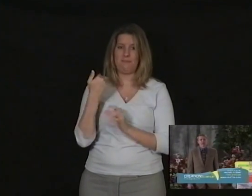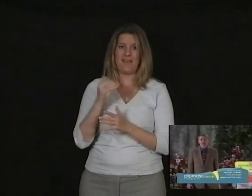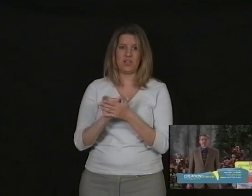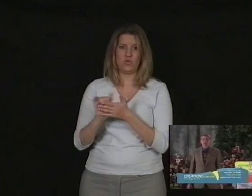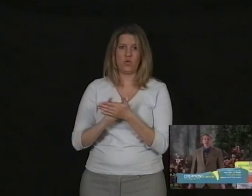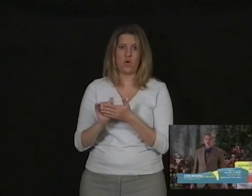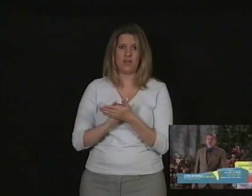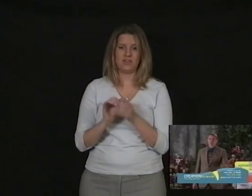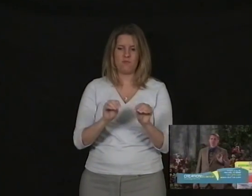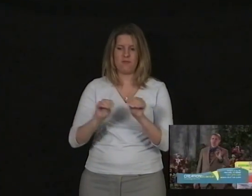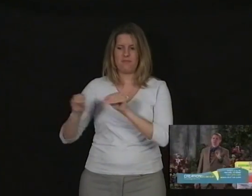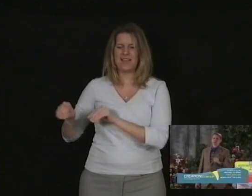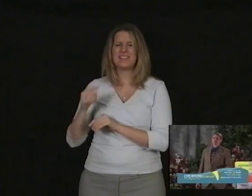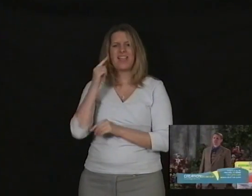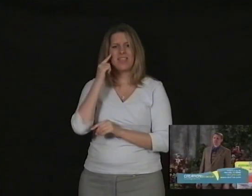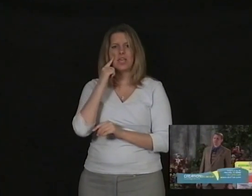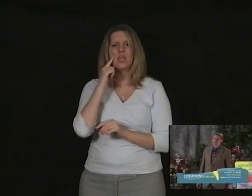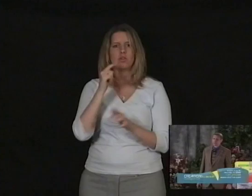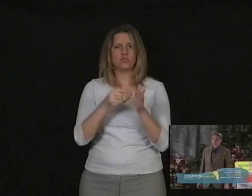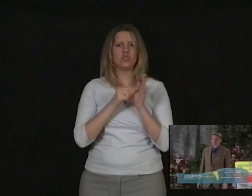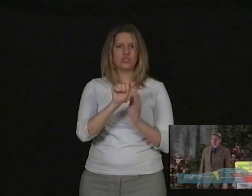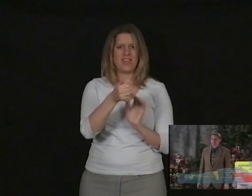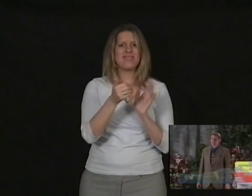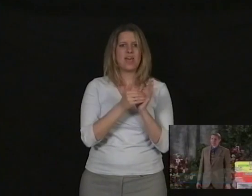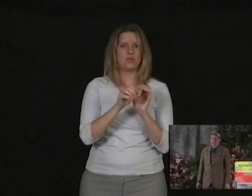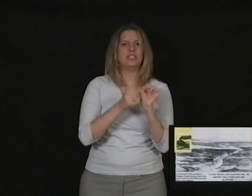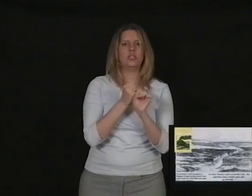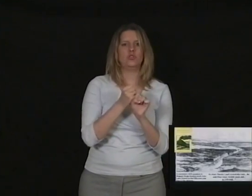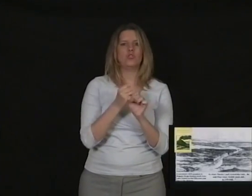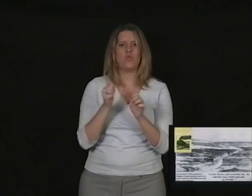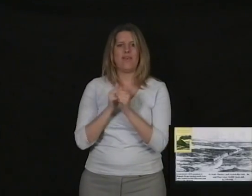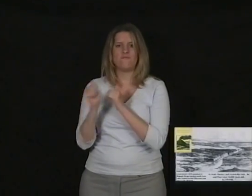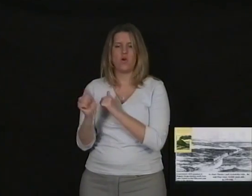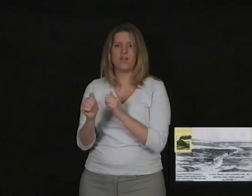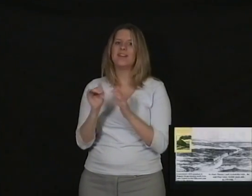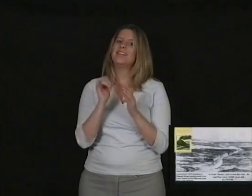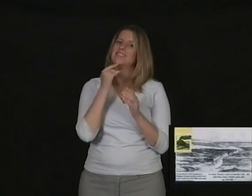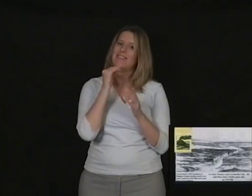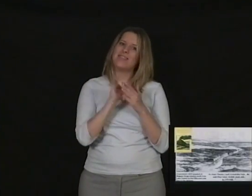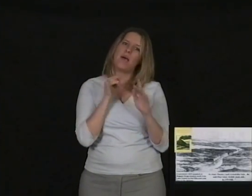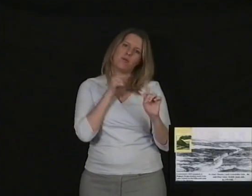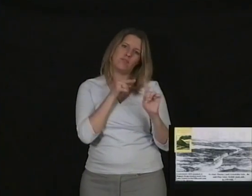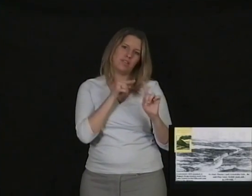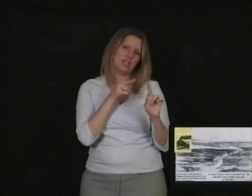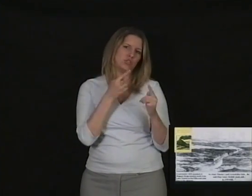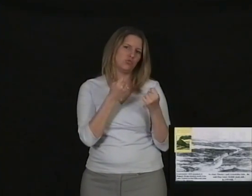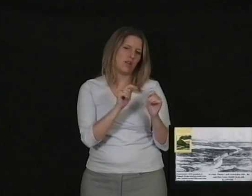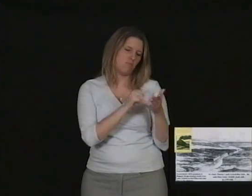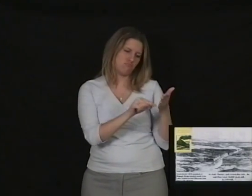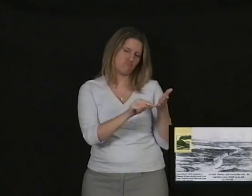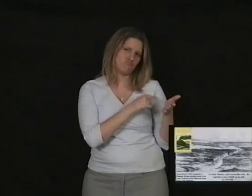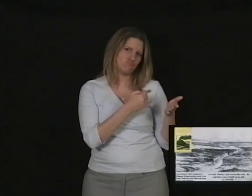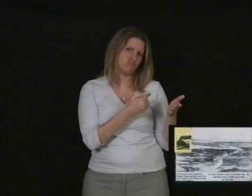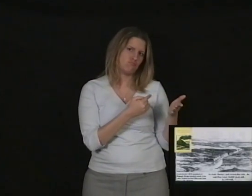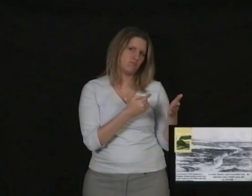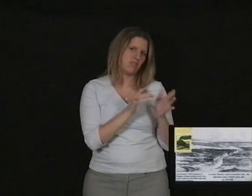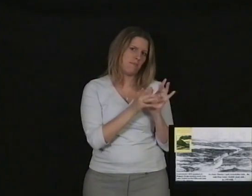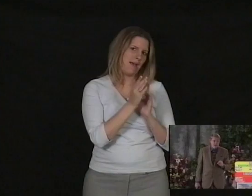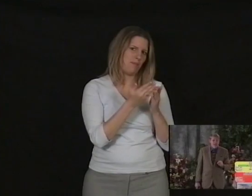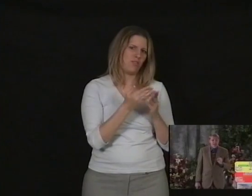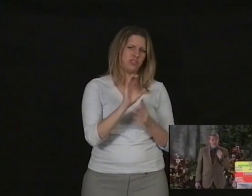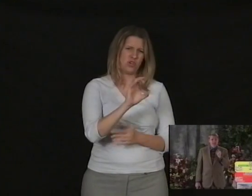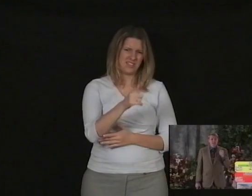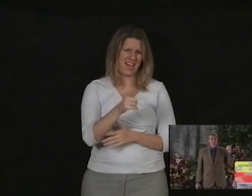gully. Charlie Lyell said, I think it took 10,000 years to go that far. Now, he said that purposely to try to discredit the Bible. Charlie Lyell hated the